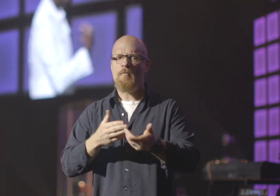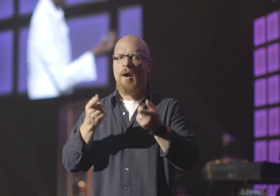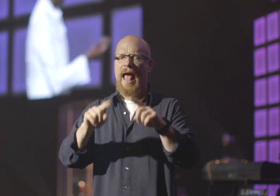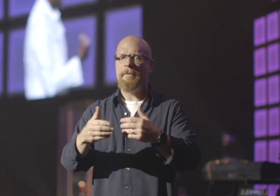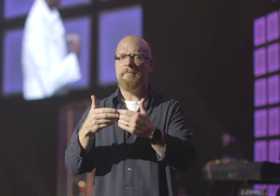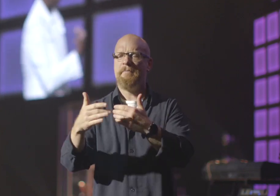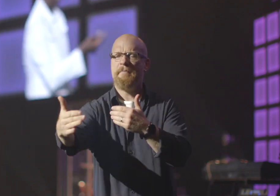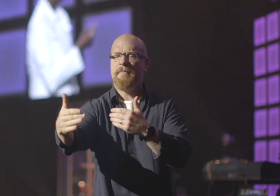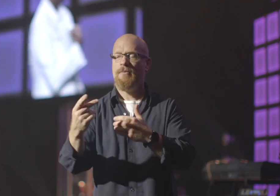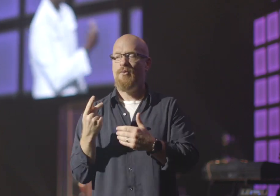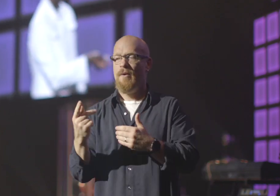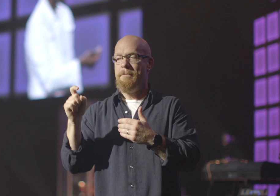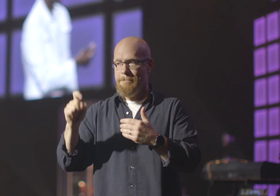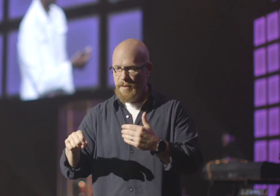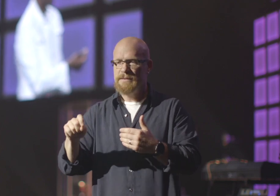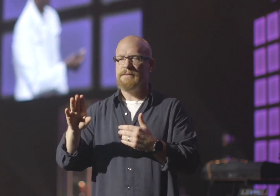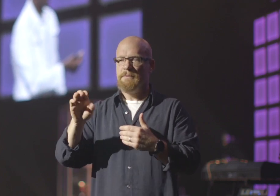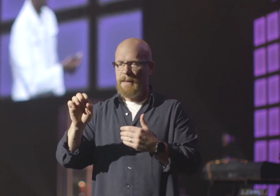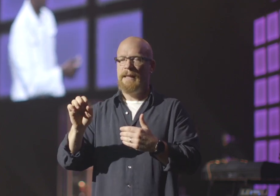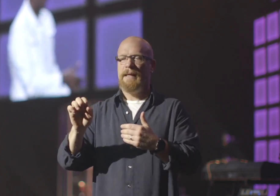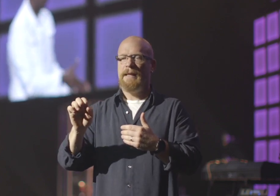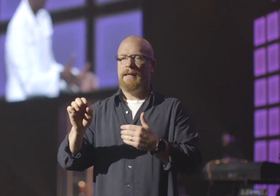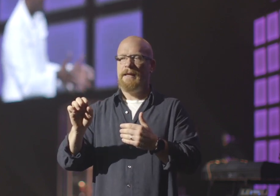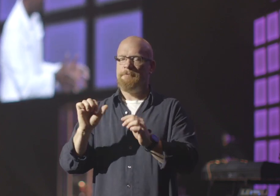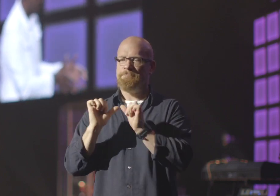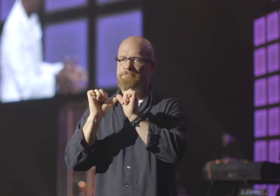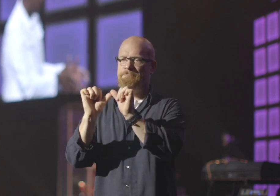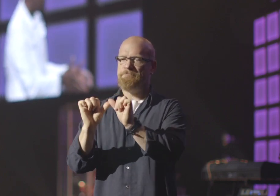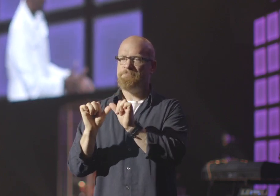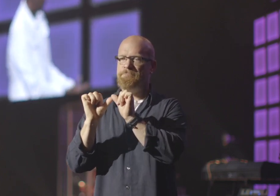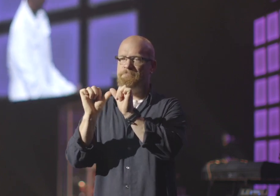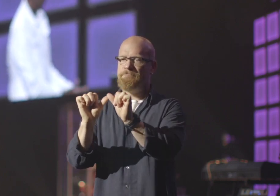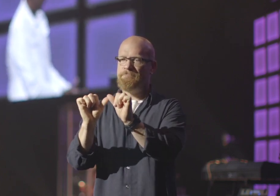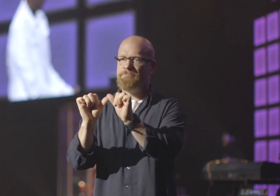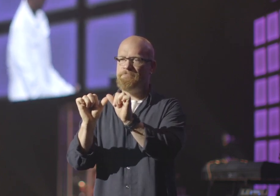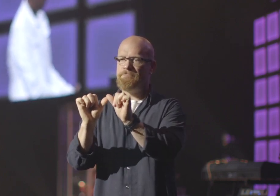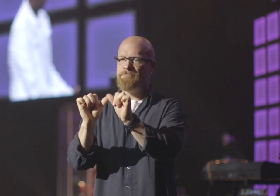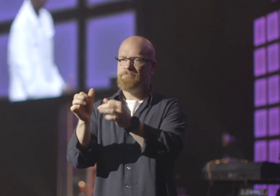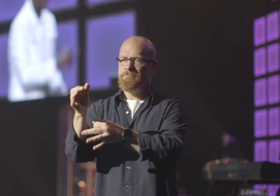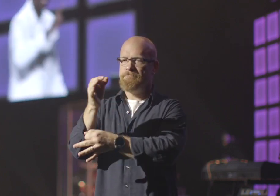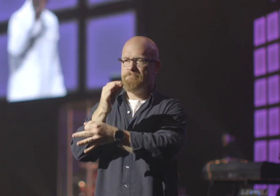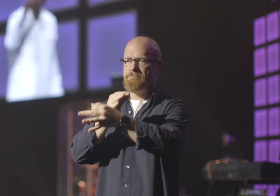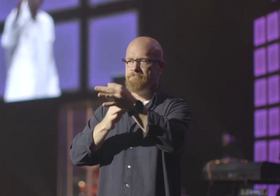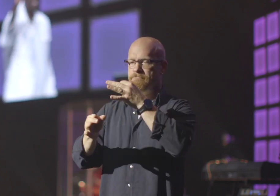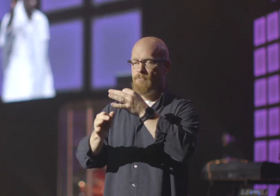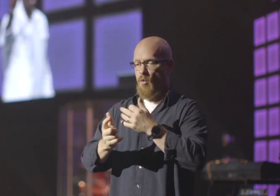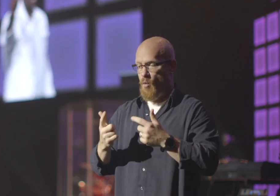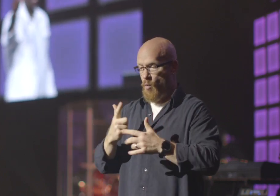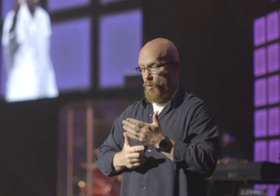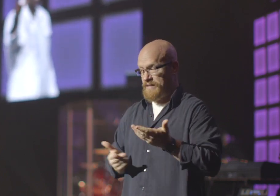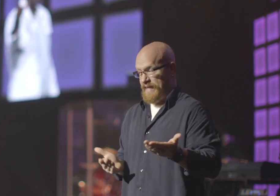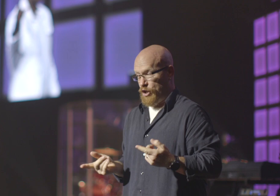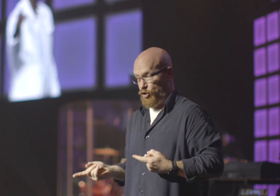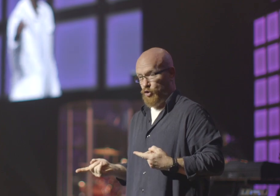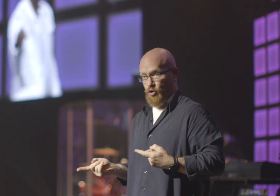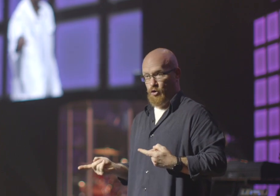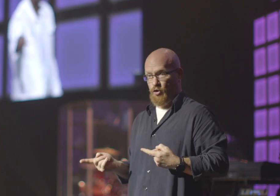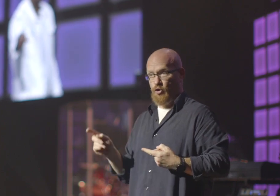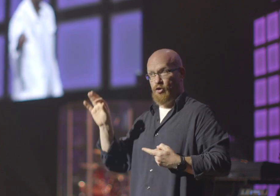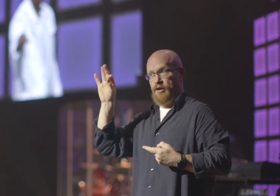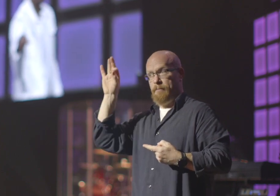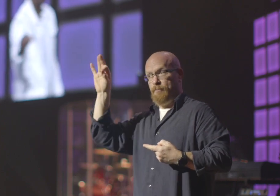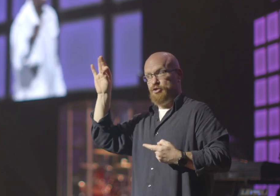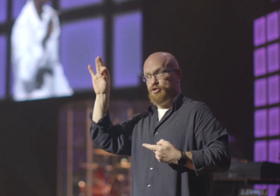make ourselves a committee of one. Because whatever's in the pulpit here, that's what will be in the